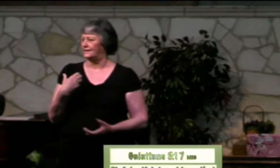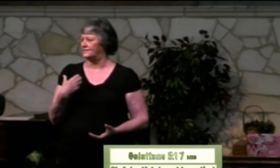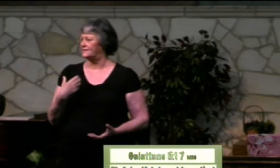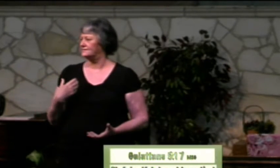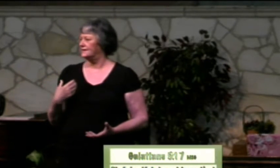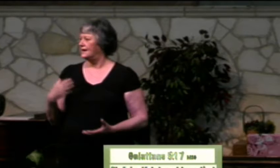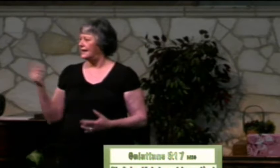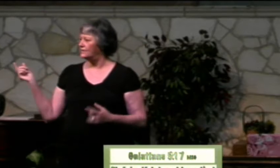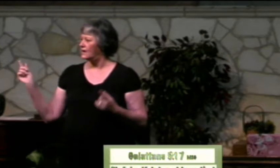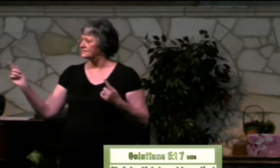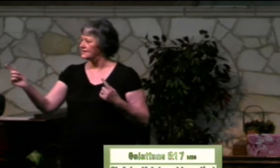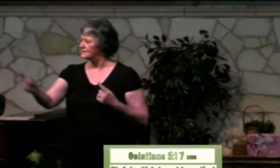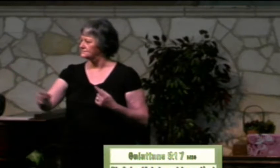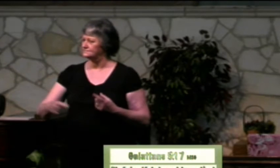this. And he walks up,